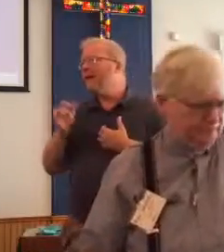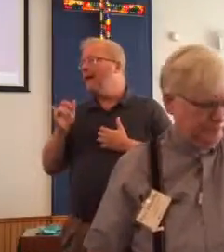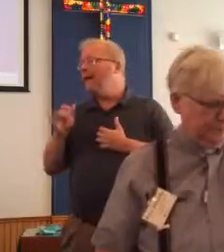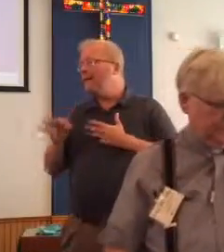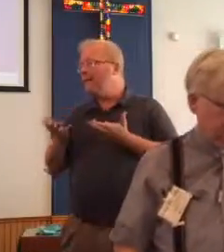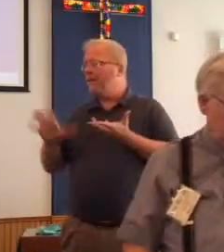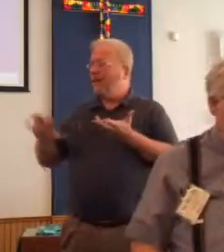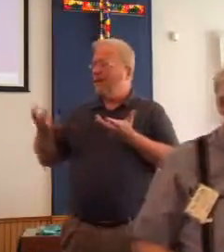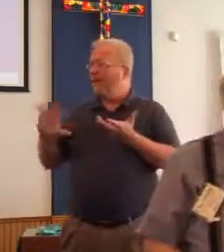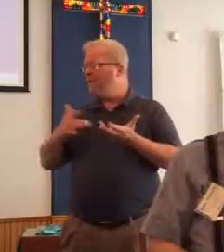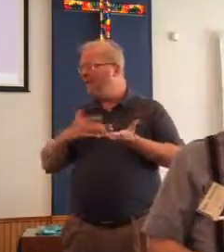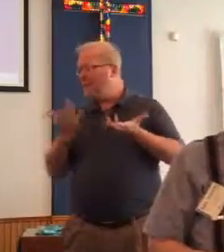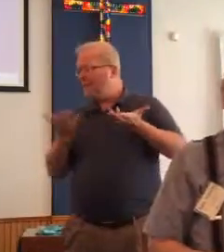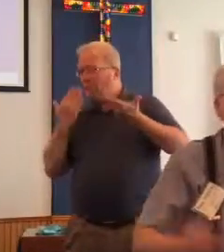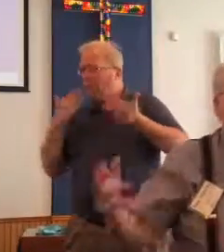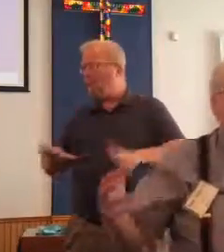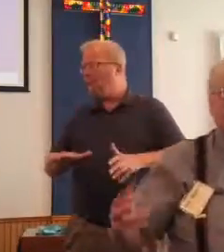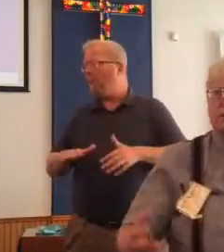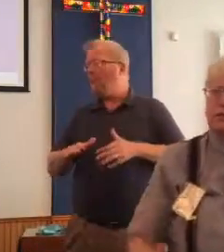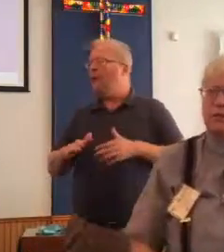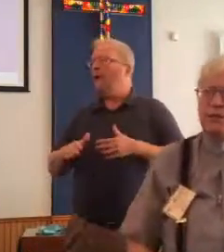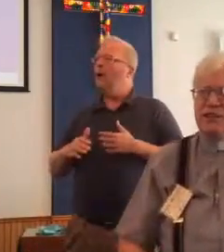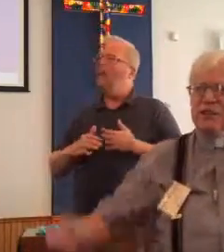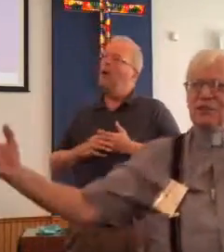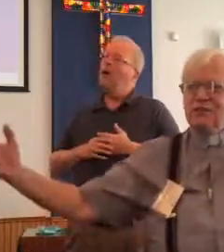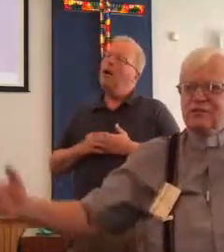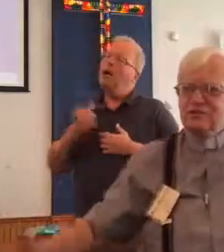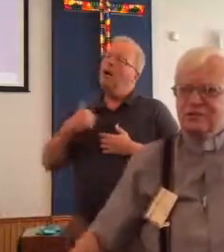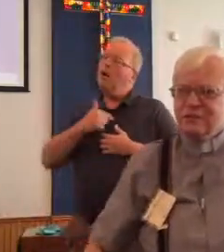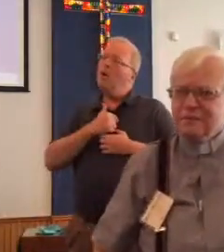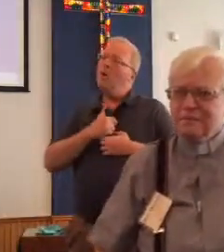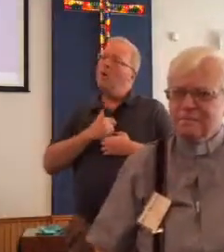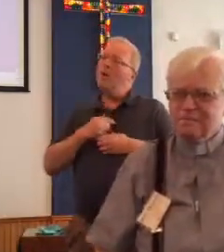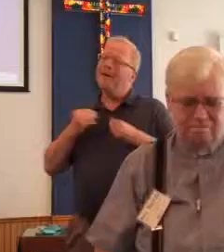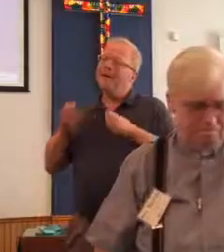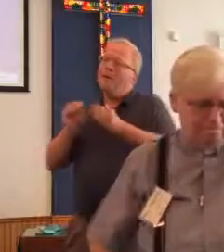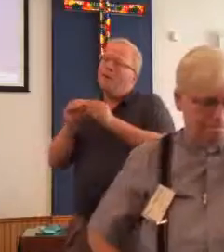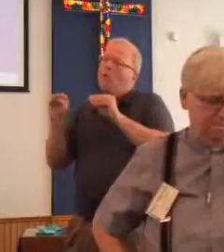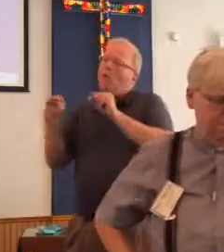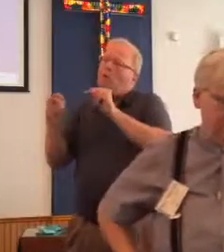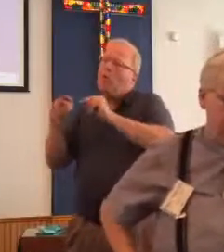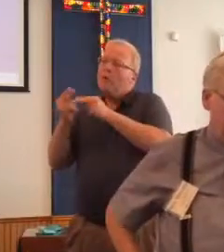name, like rebels or dissenters.